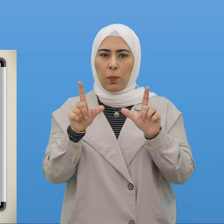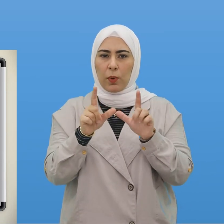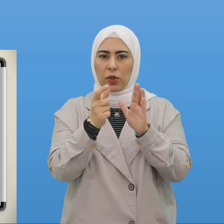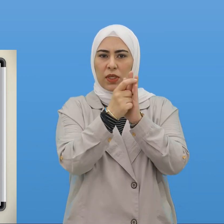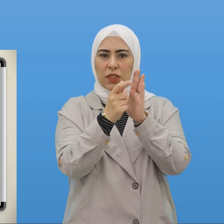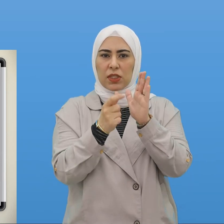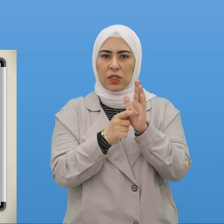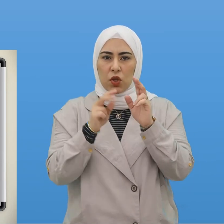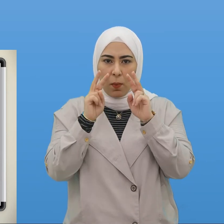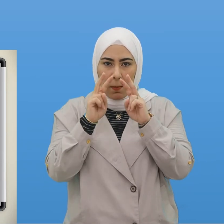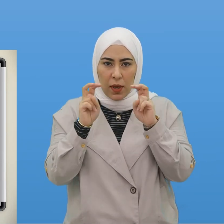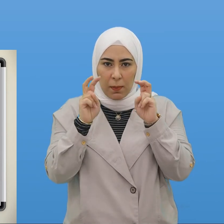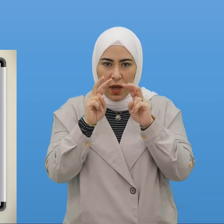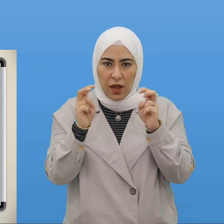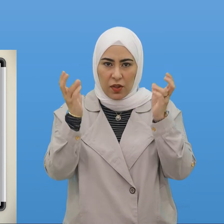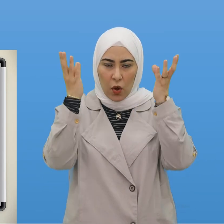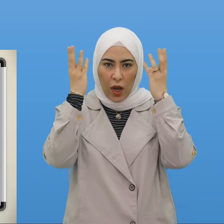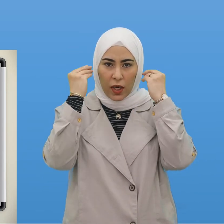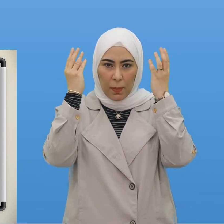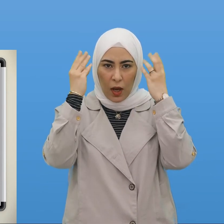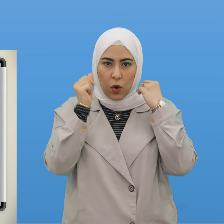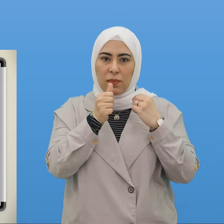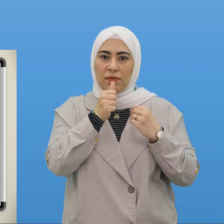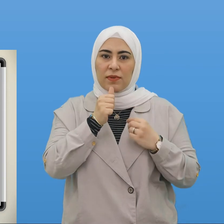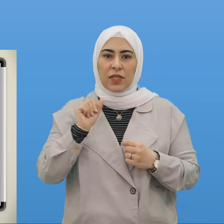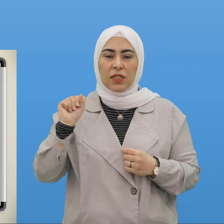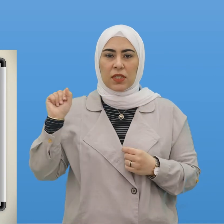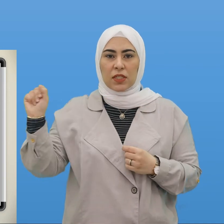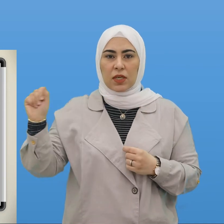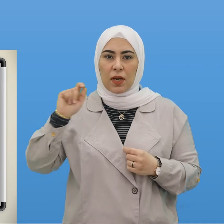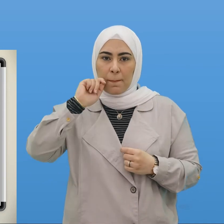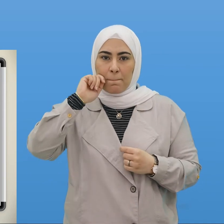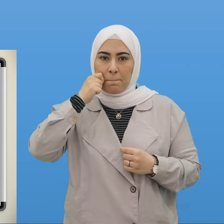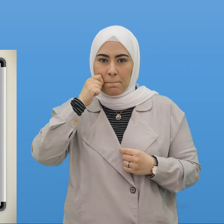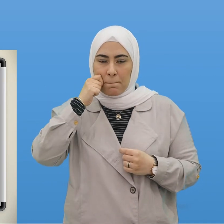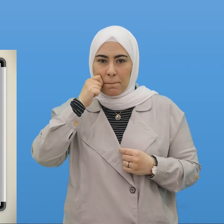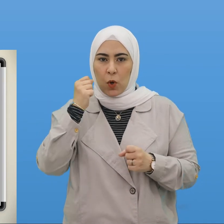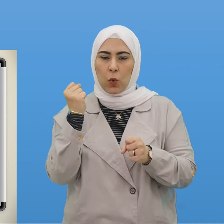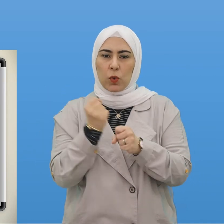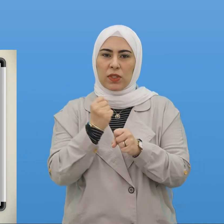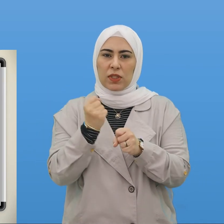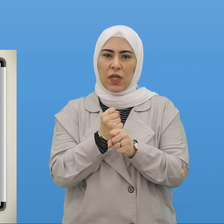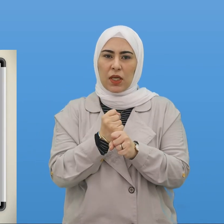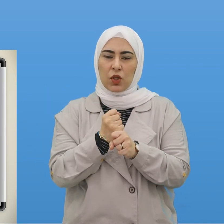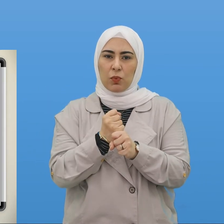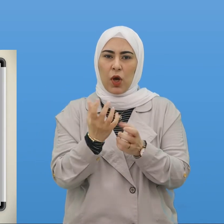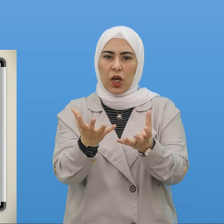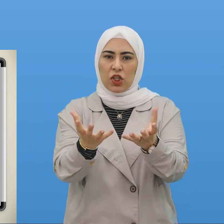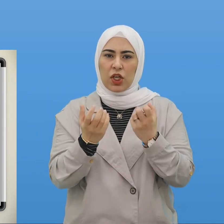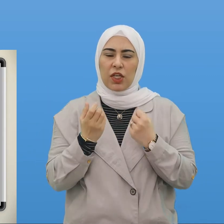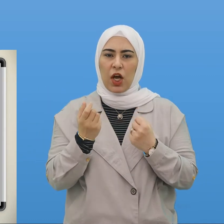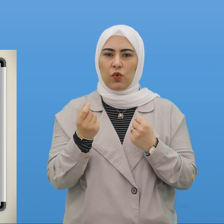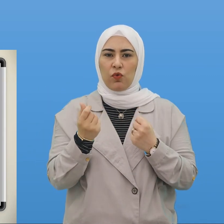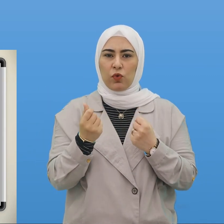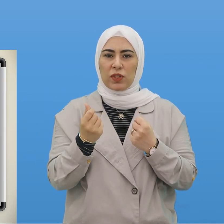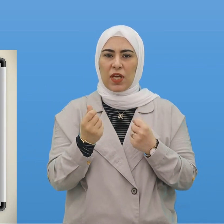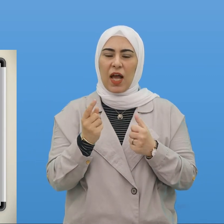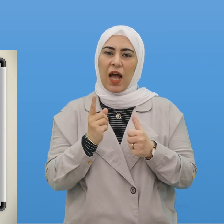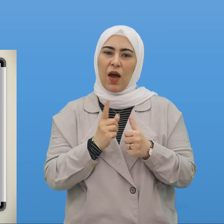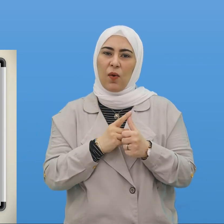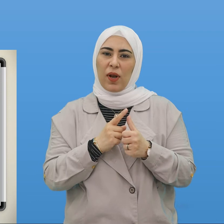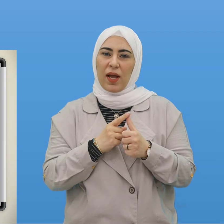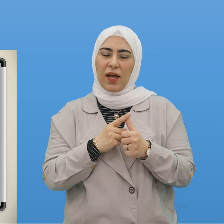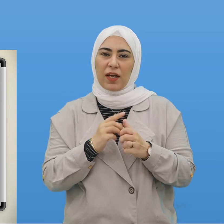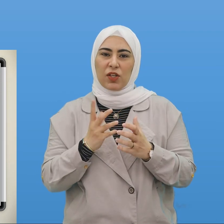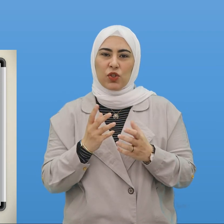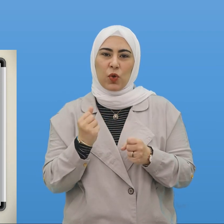confidential information and use this to make money. First, I add a connector before I paraphrase. Because